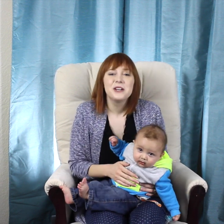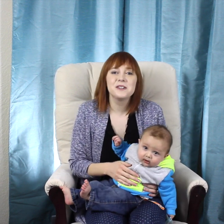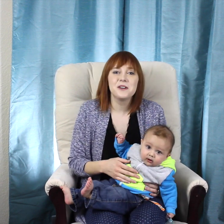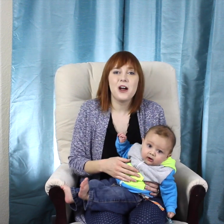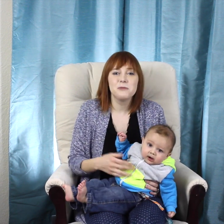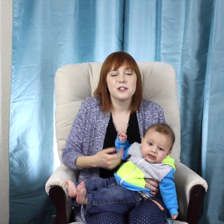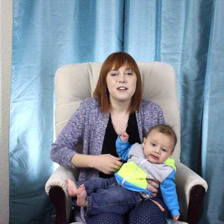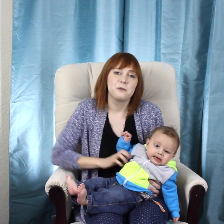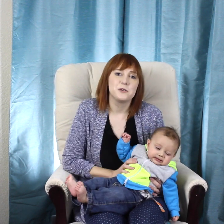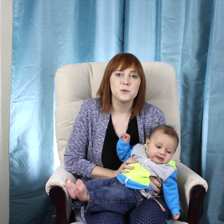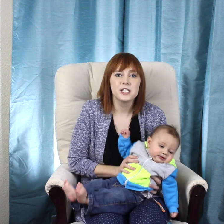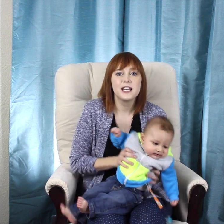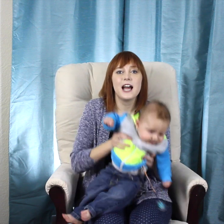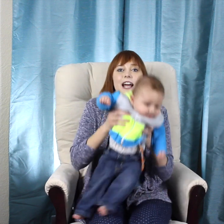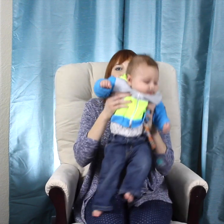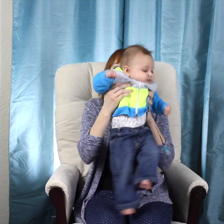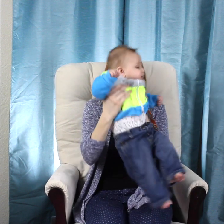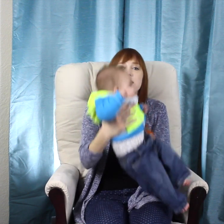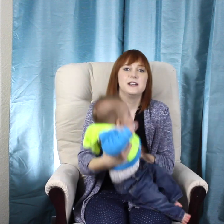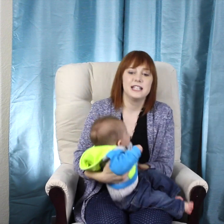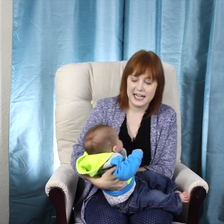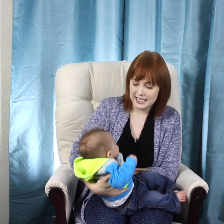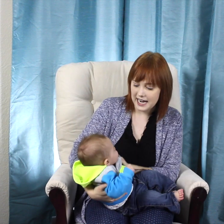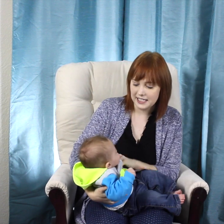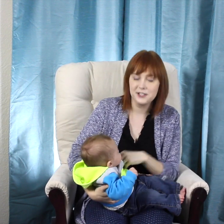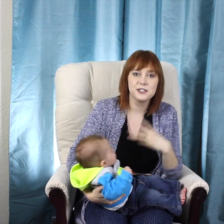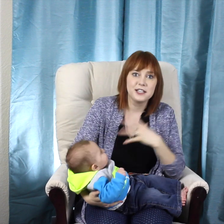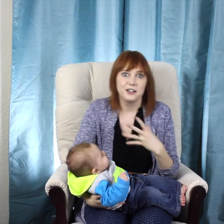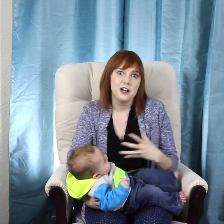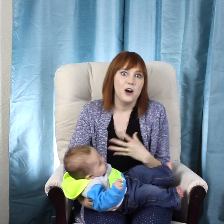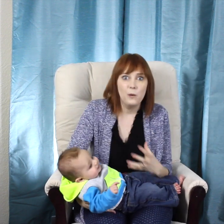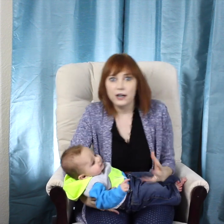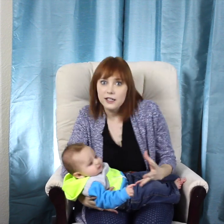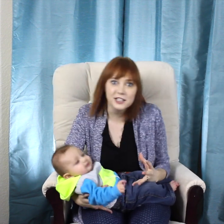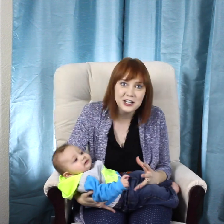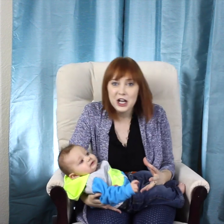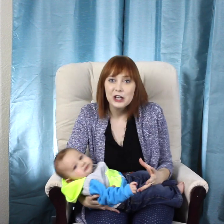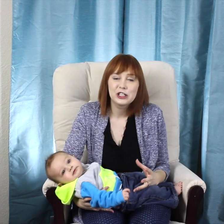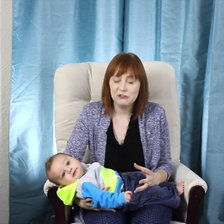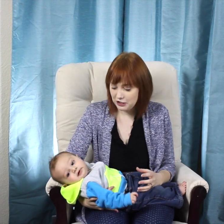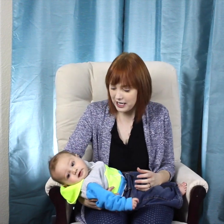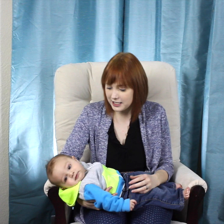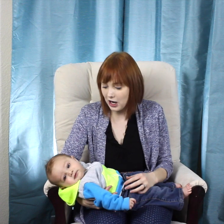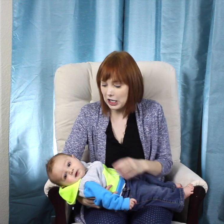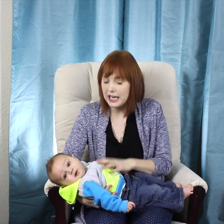You also have the option of like, when you switch sides, that you can sign it again because usually they're aware and looking for their next target.